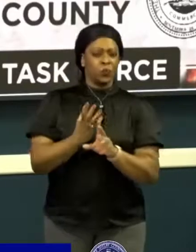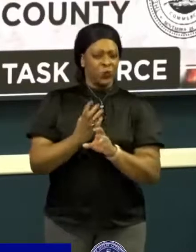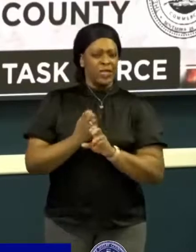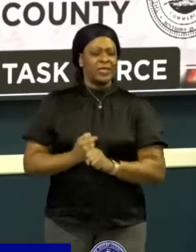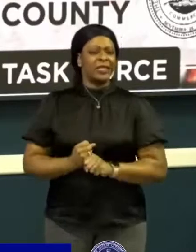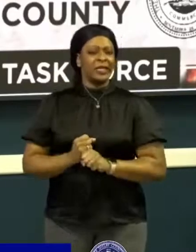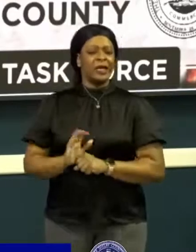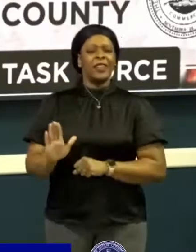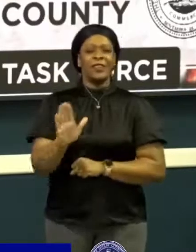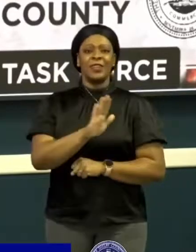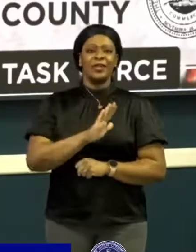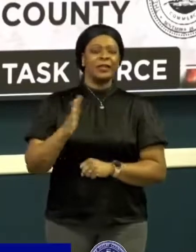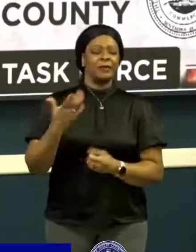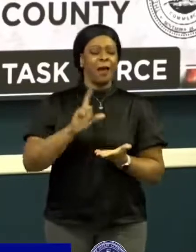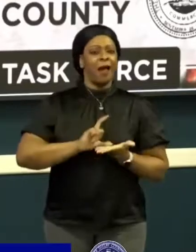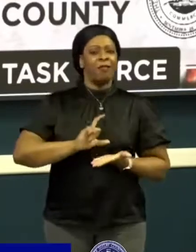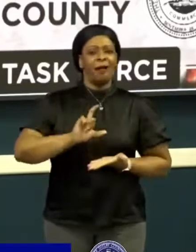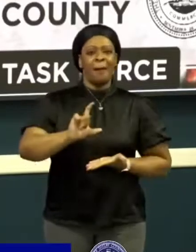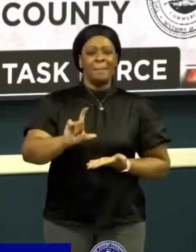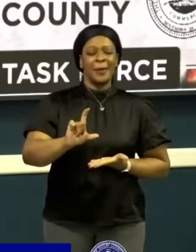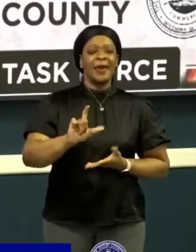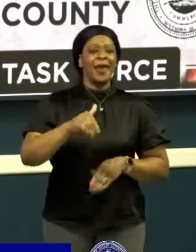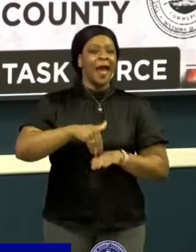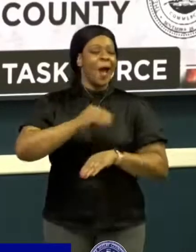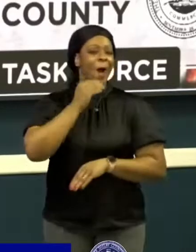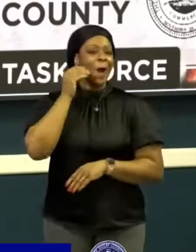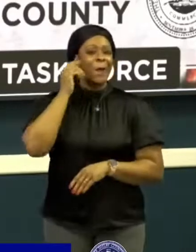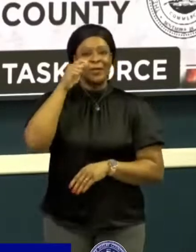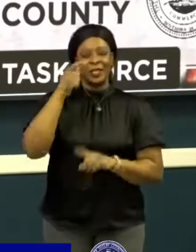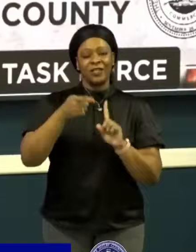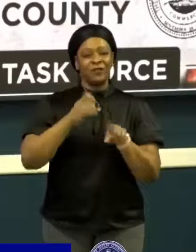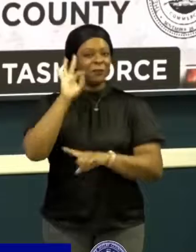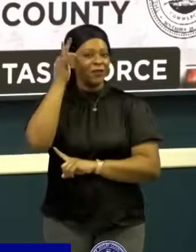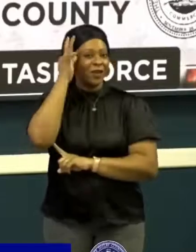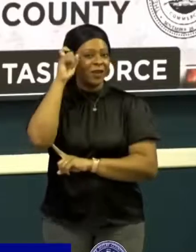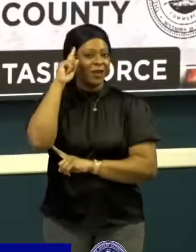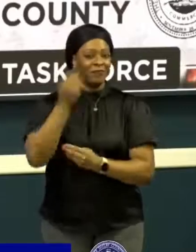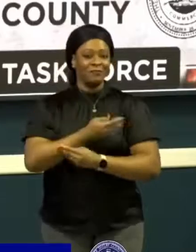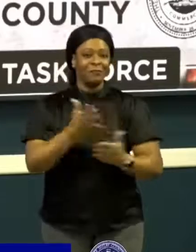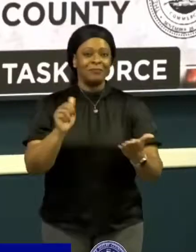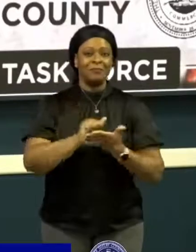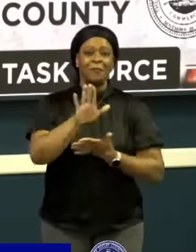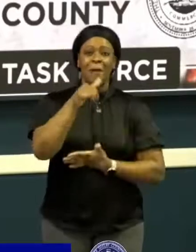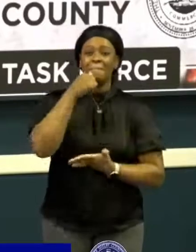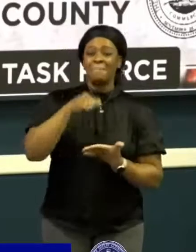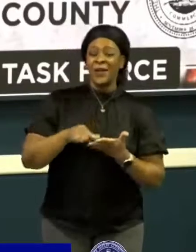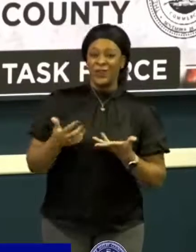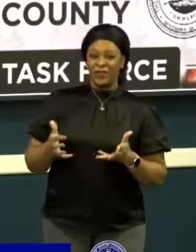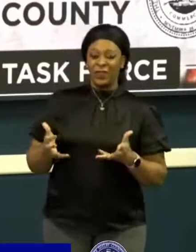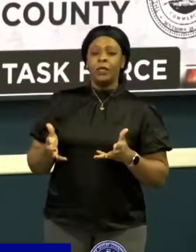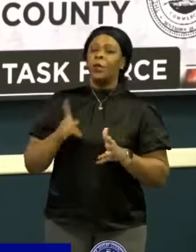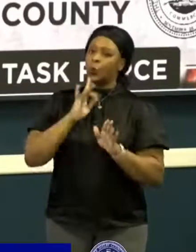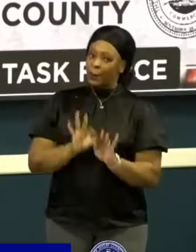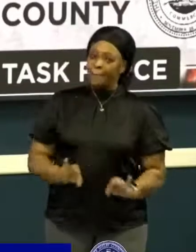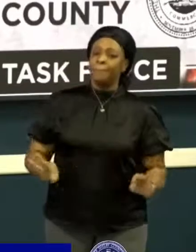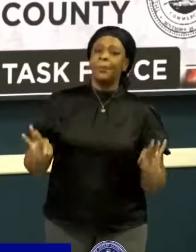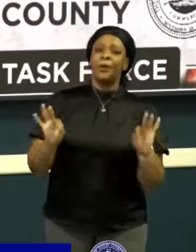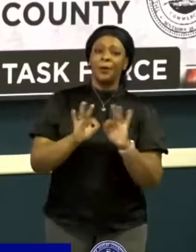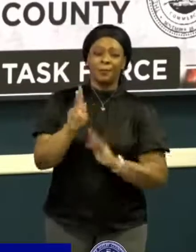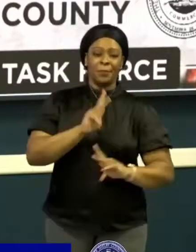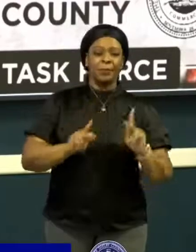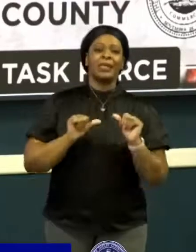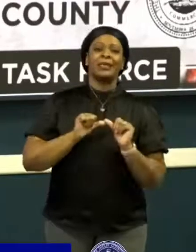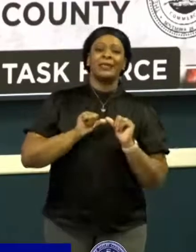received their allotment of at-home testing kits from the federal government. And so it's very important that